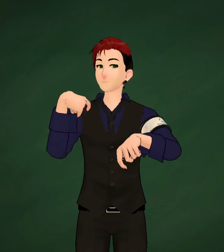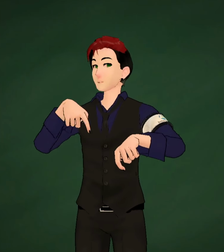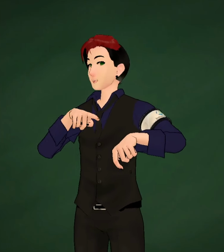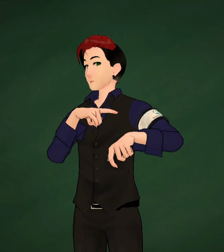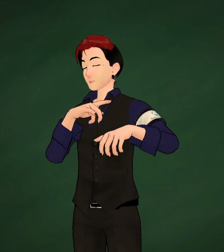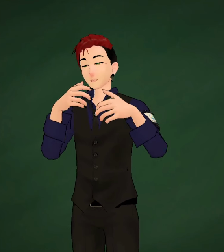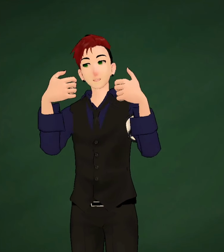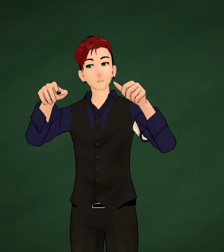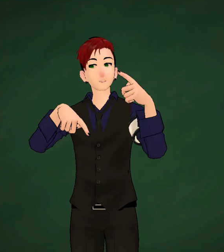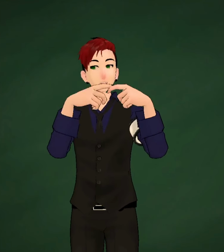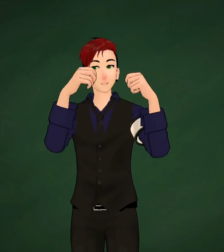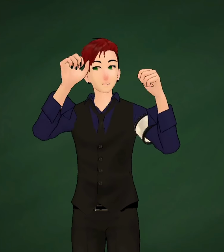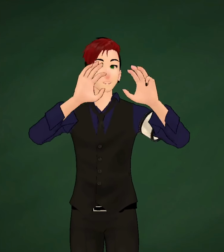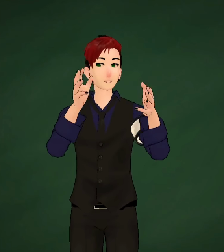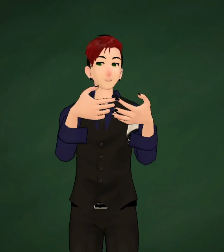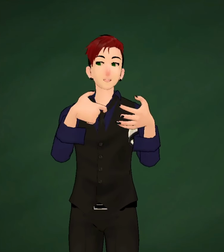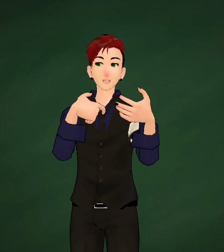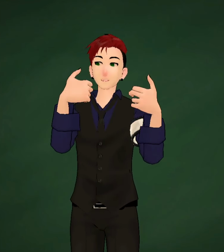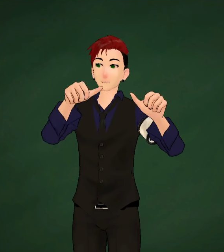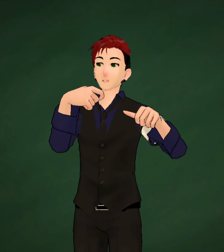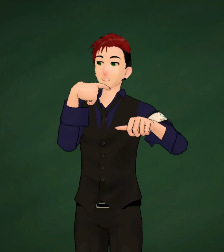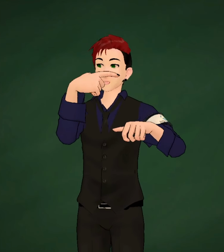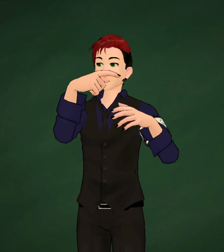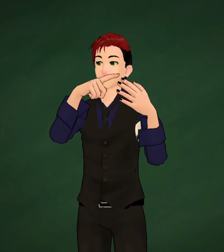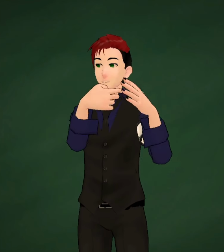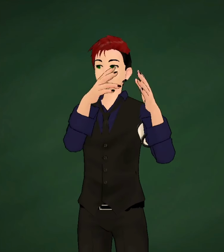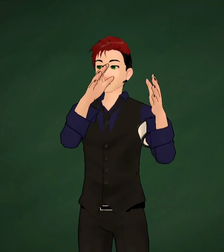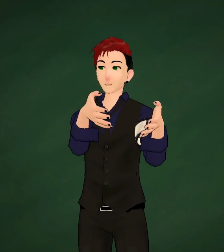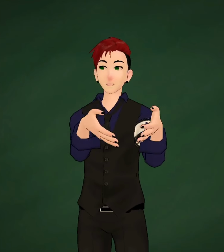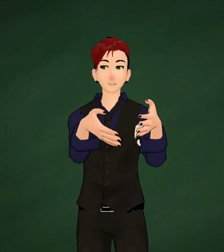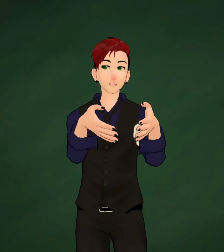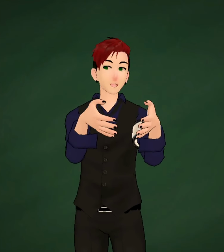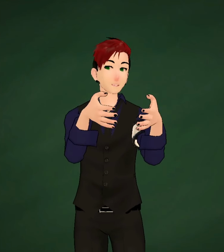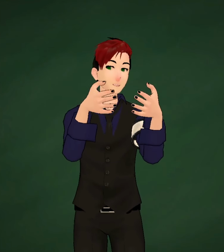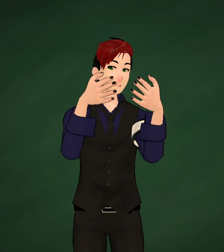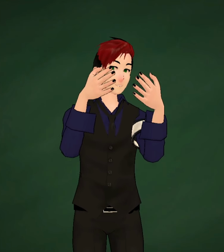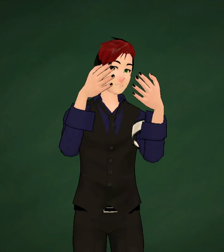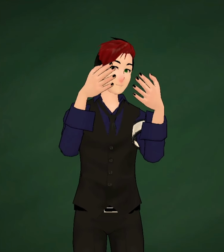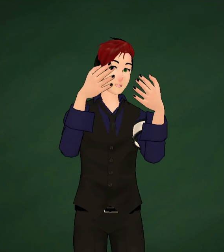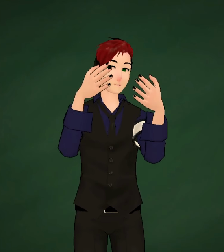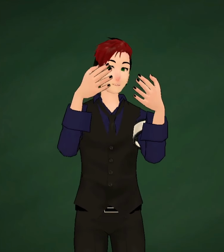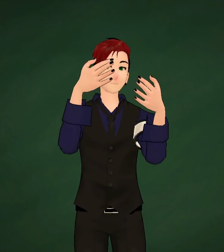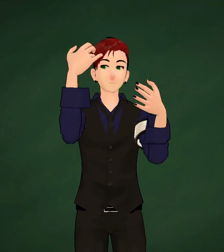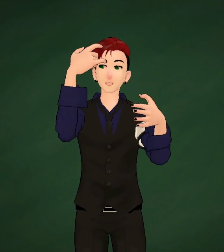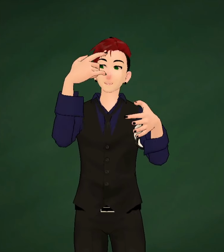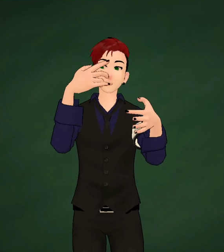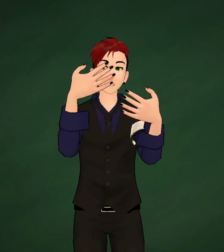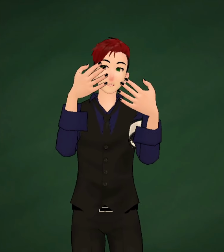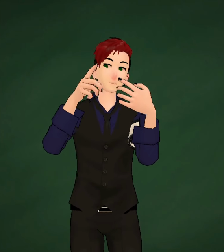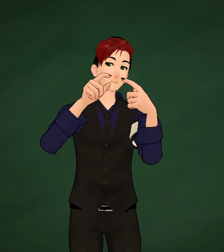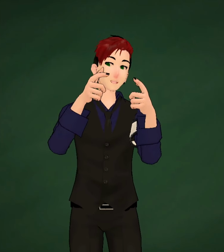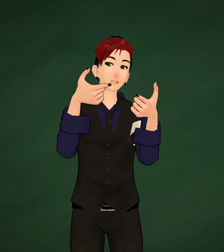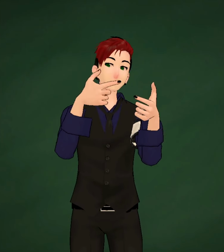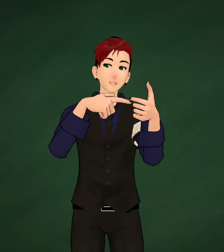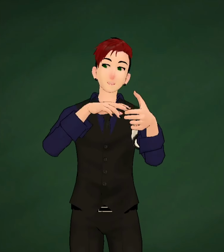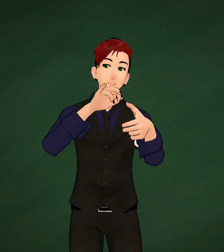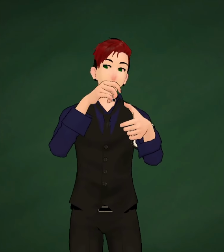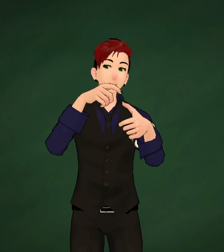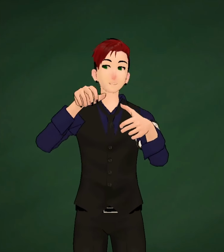Like whenever we are teaching our classes, we try and say at the beginning of classes, I know like the classes I go to, like